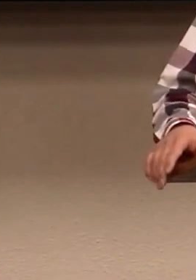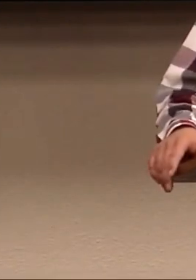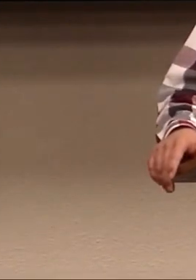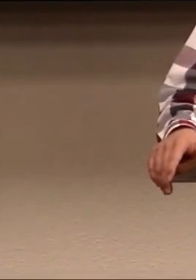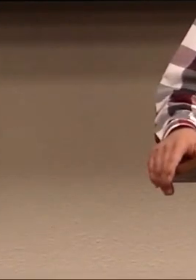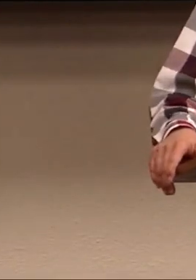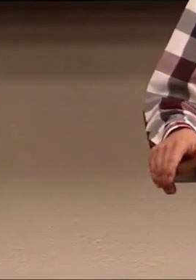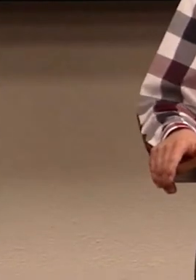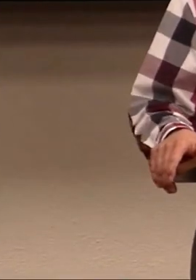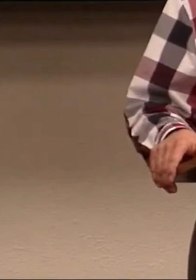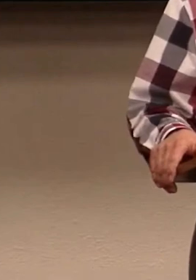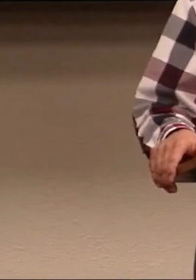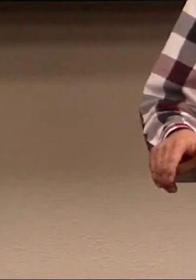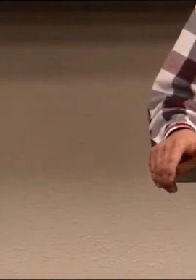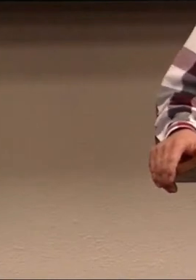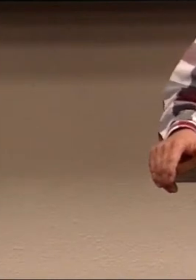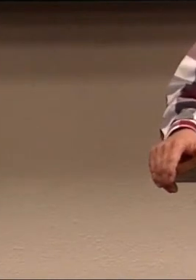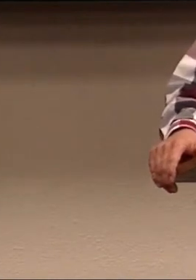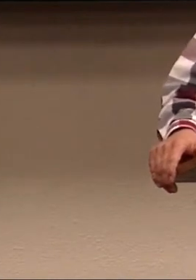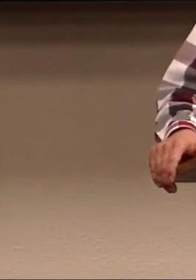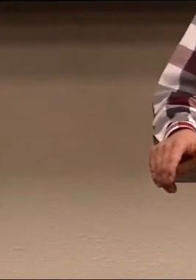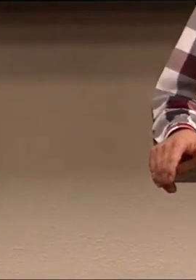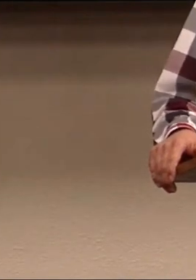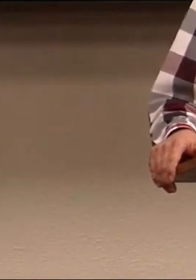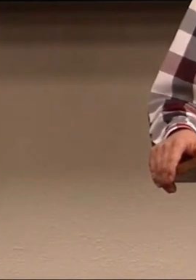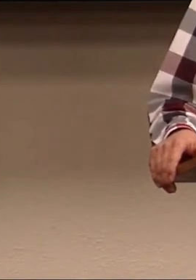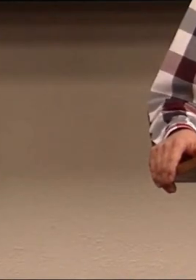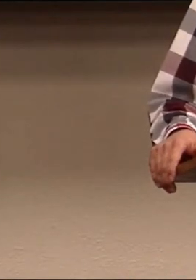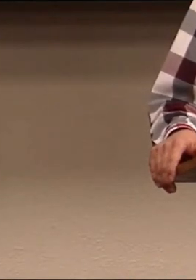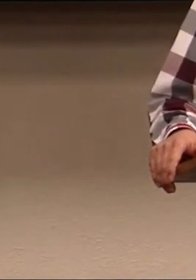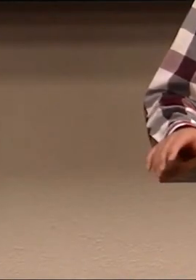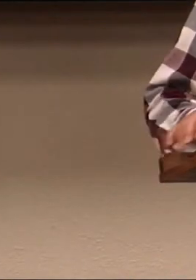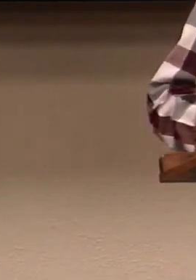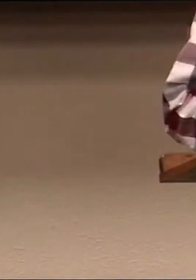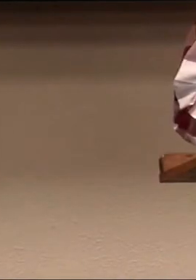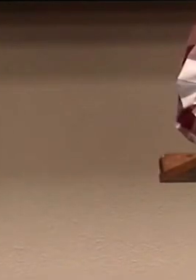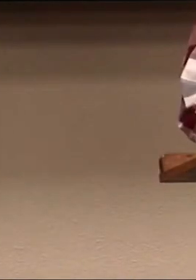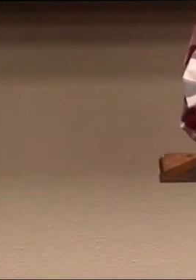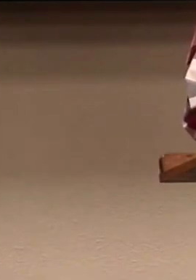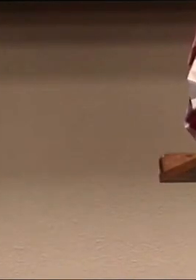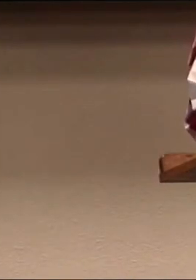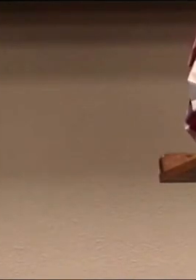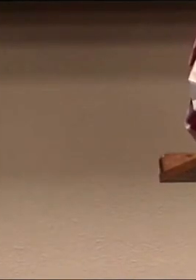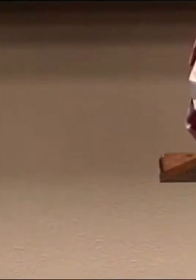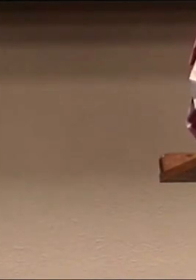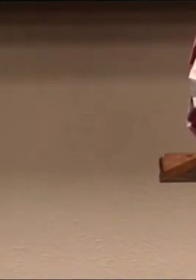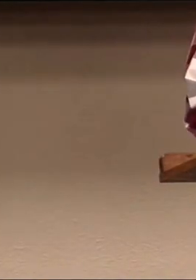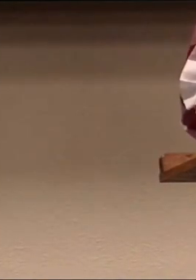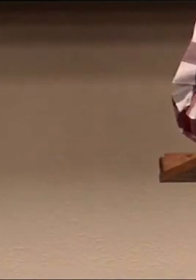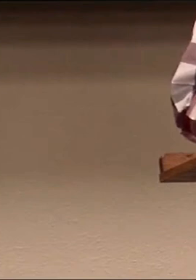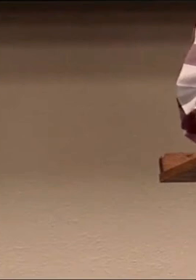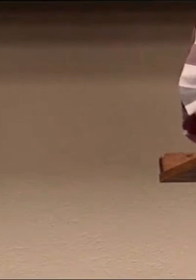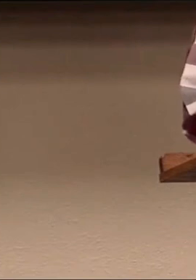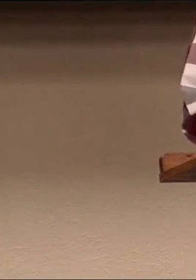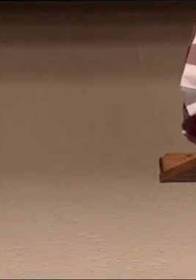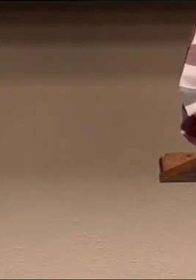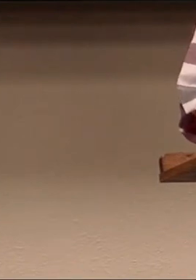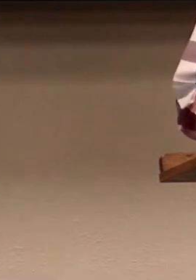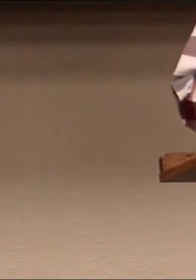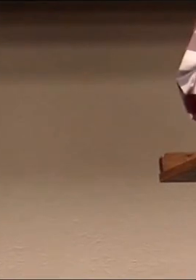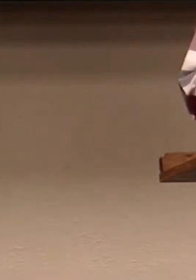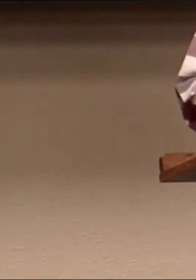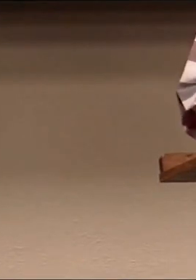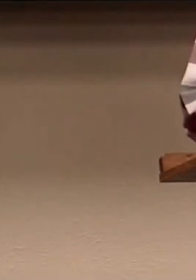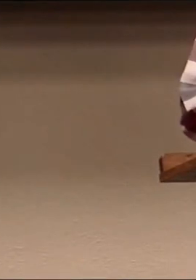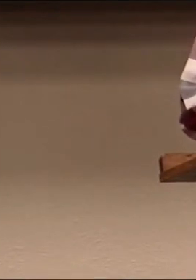say anything further about Chris, I would like to introduce his family to you. First of all, I would